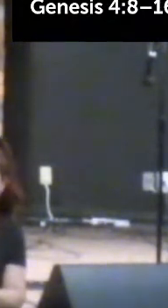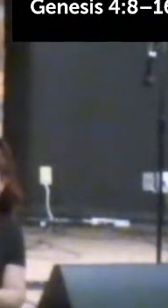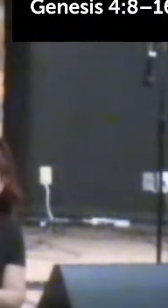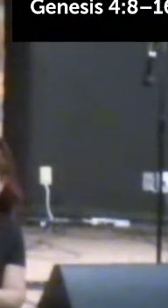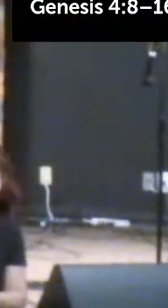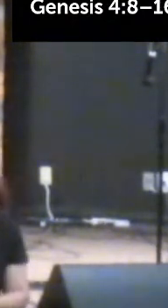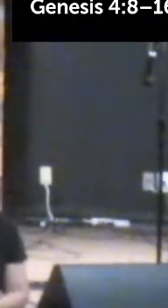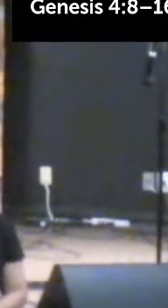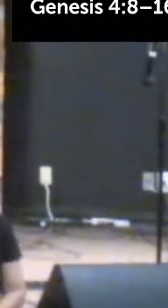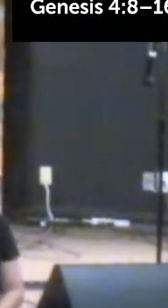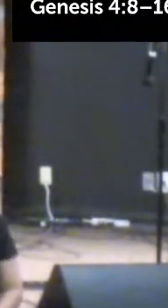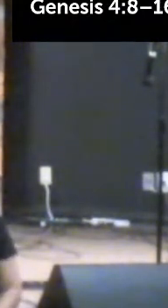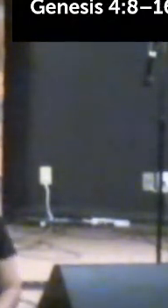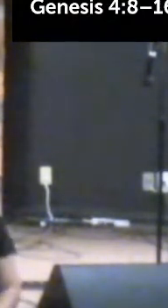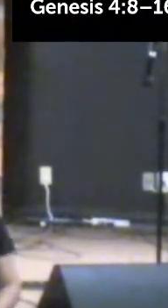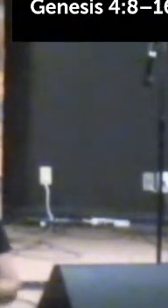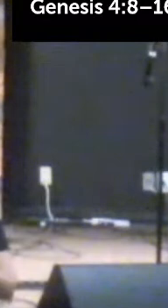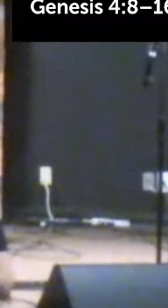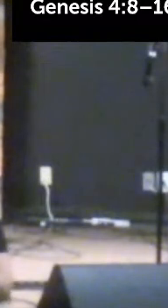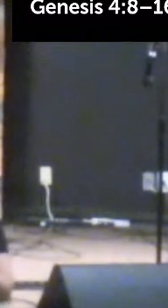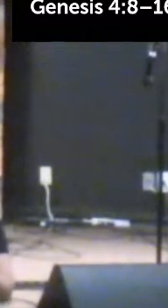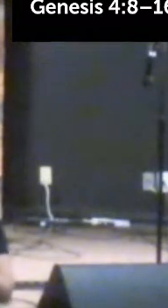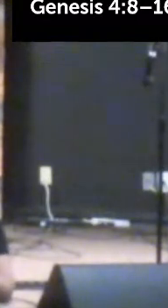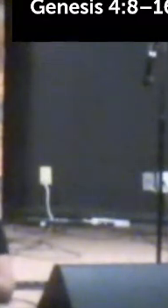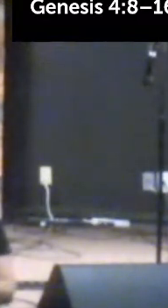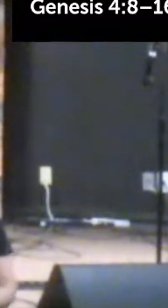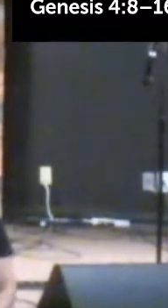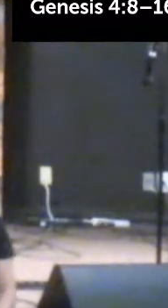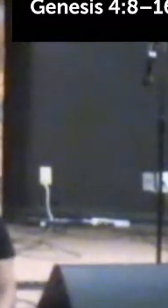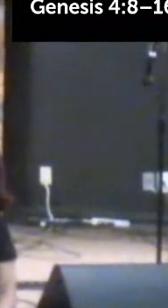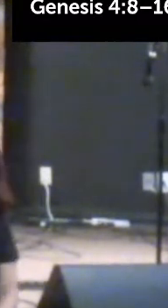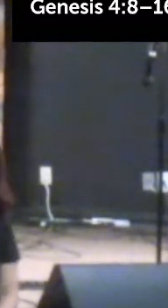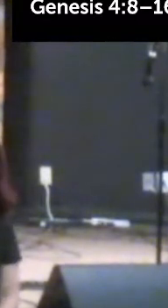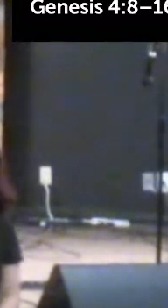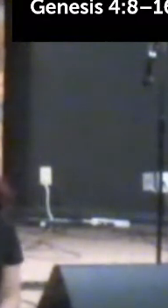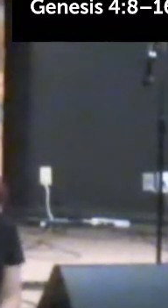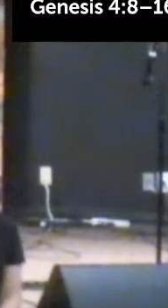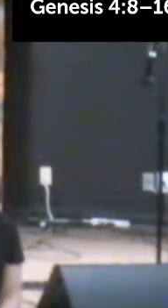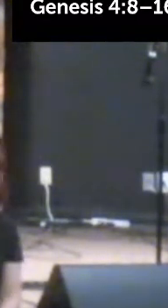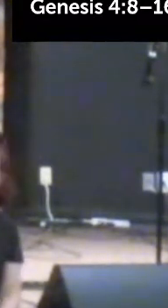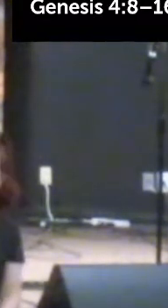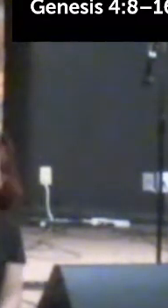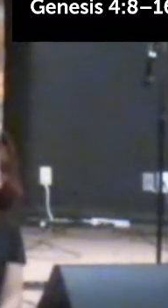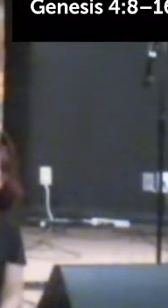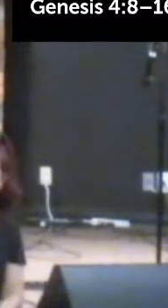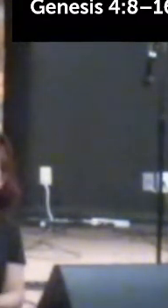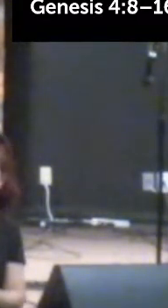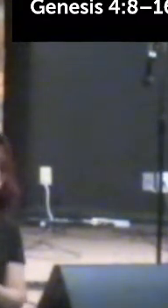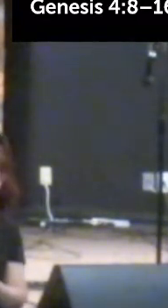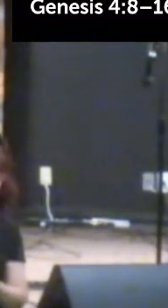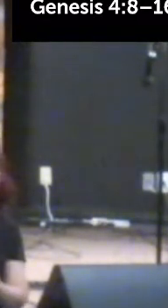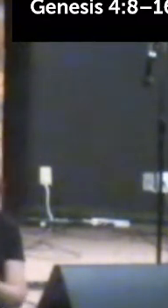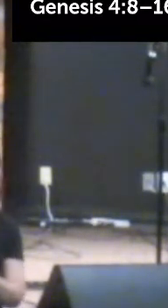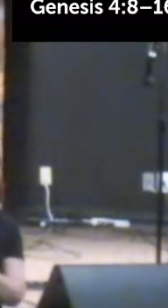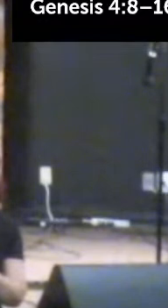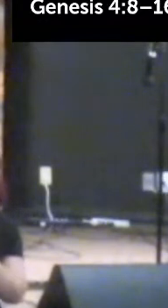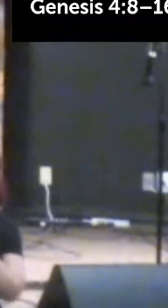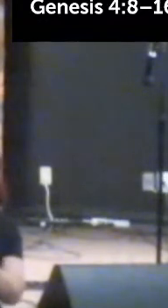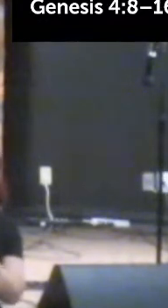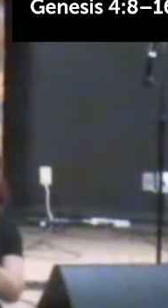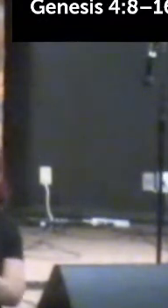translation it says remember am I My Brother's Keeper and to me this is the most unhinged wild